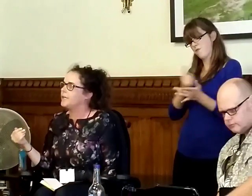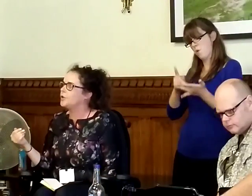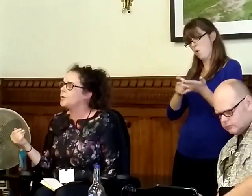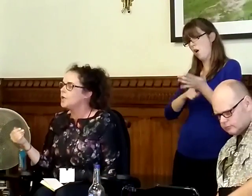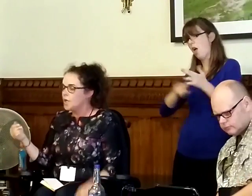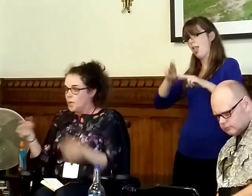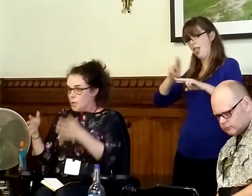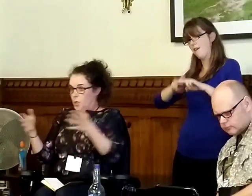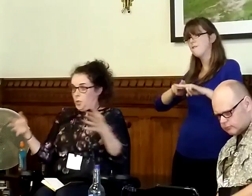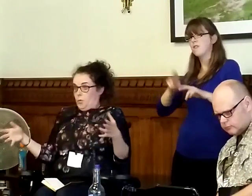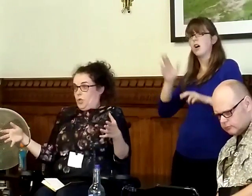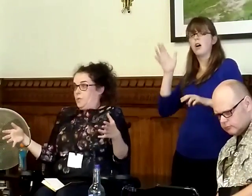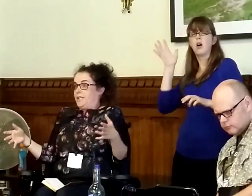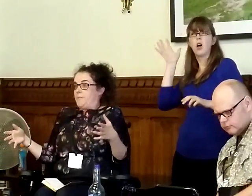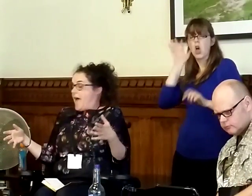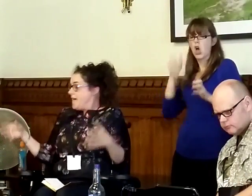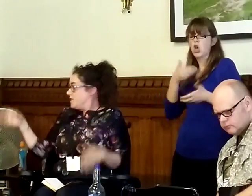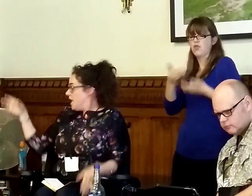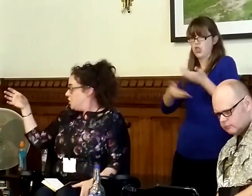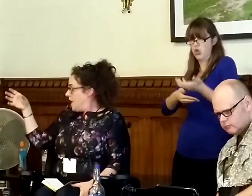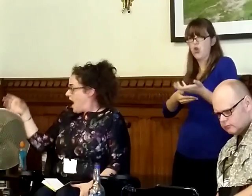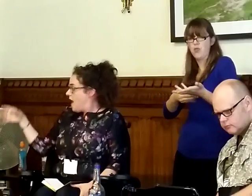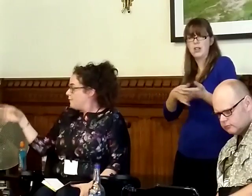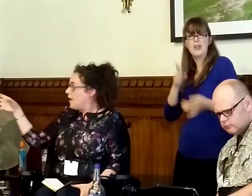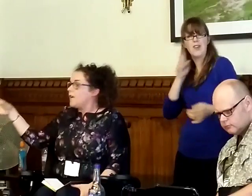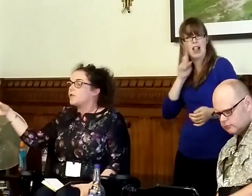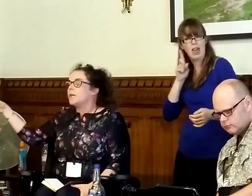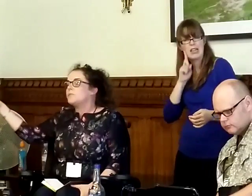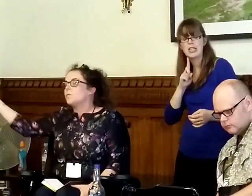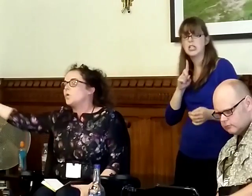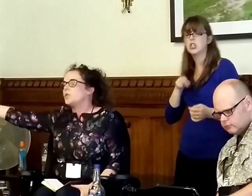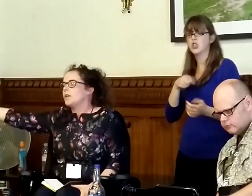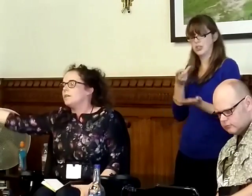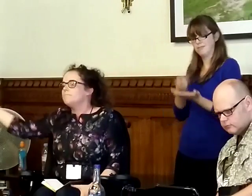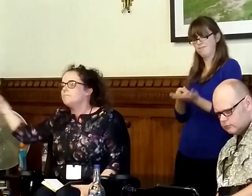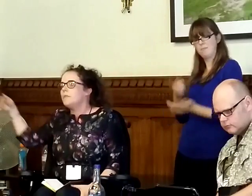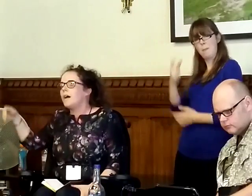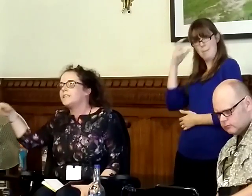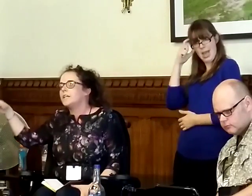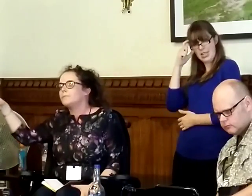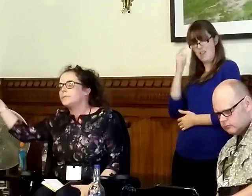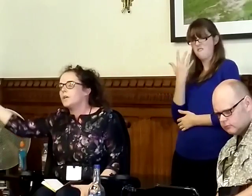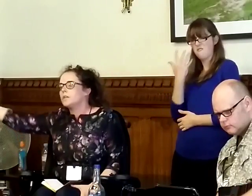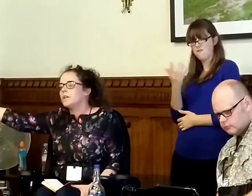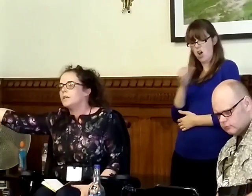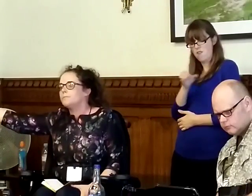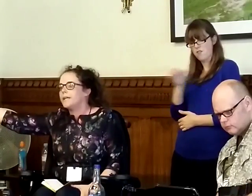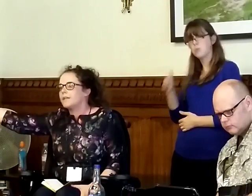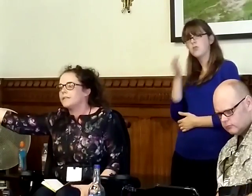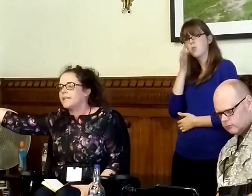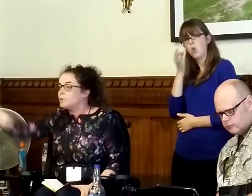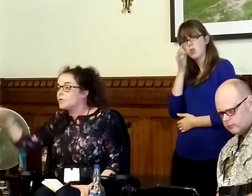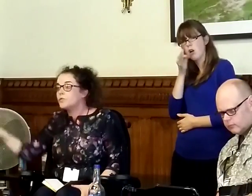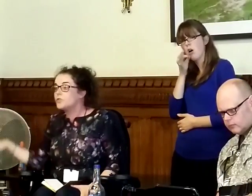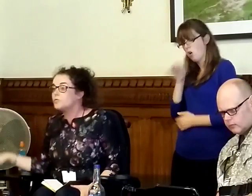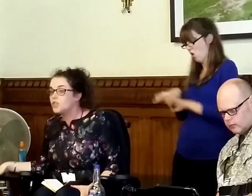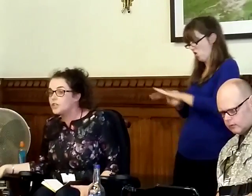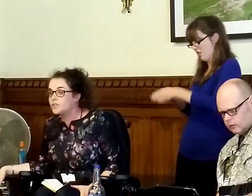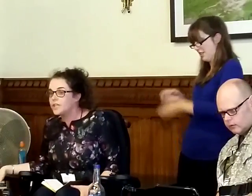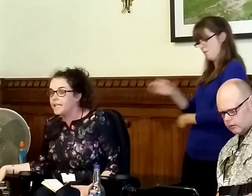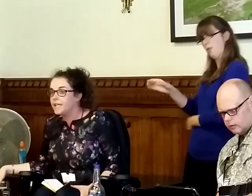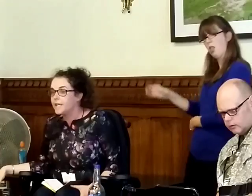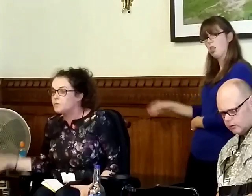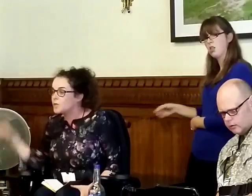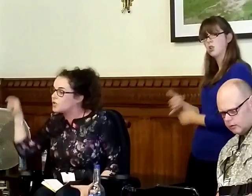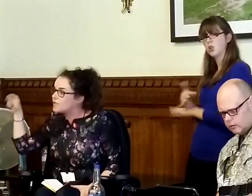this lady who, she was in a bed and she had 5 cups of water lined up on her bedside table. It wasn't because she